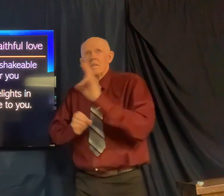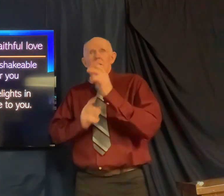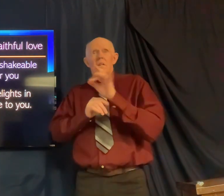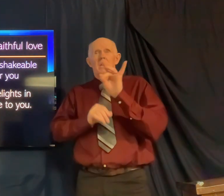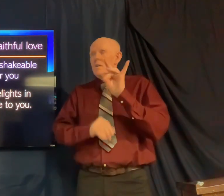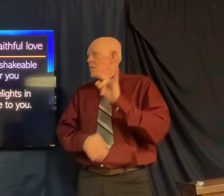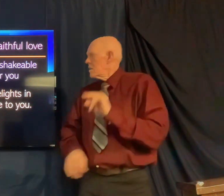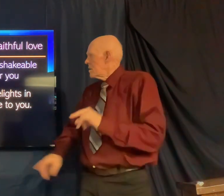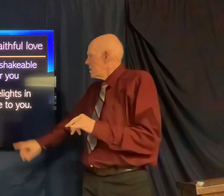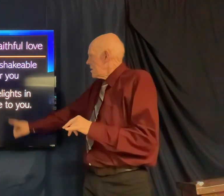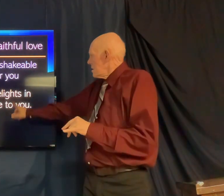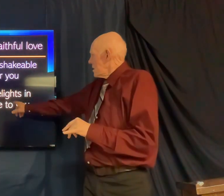Micah 7:18.